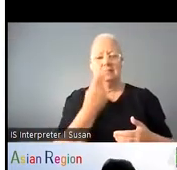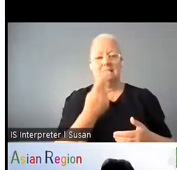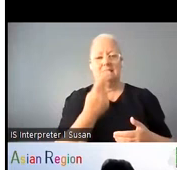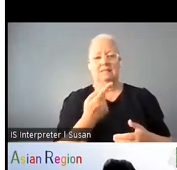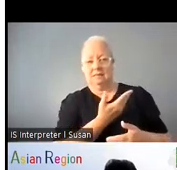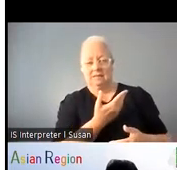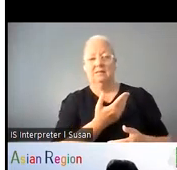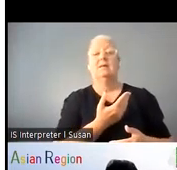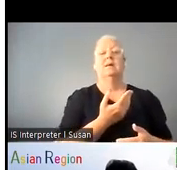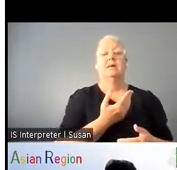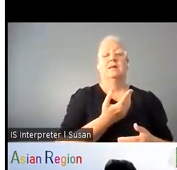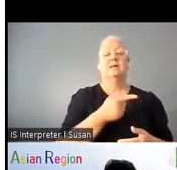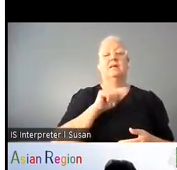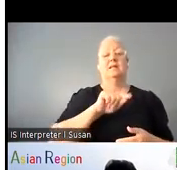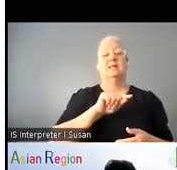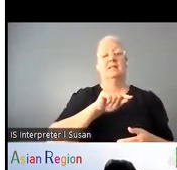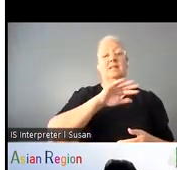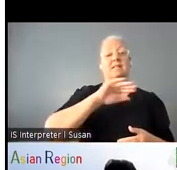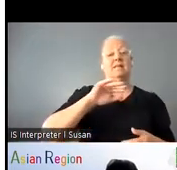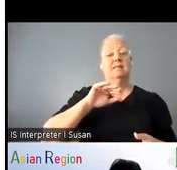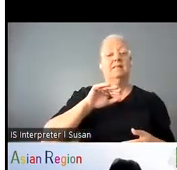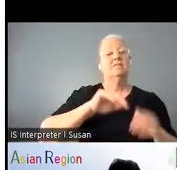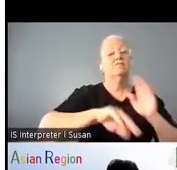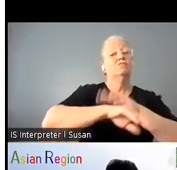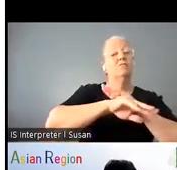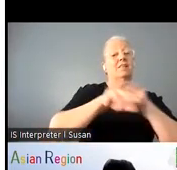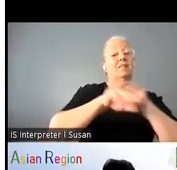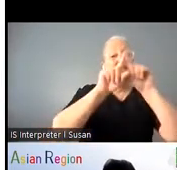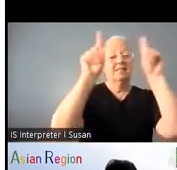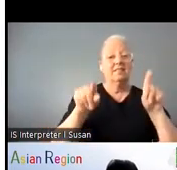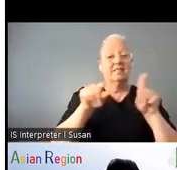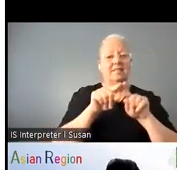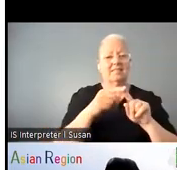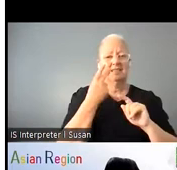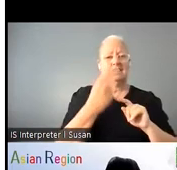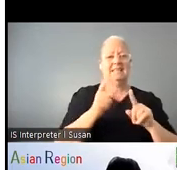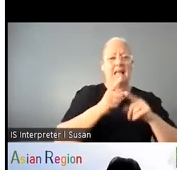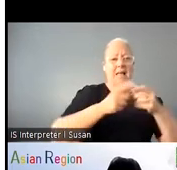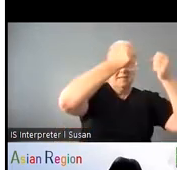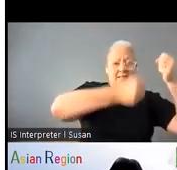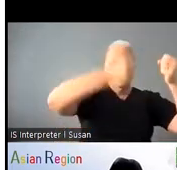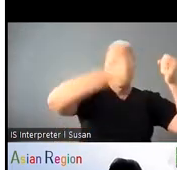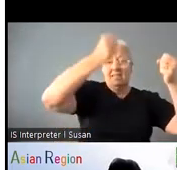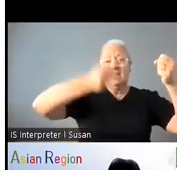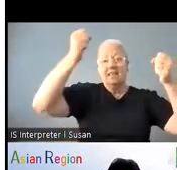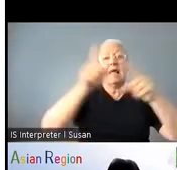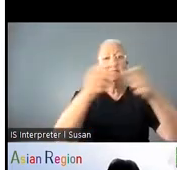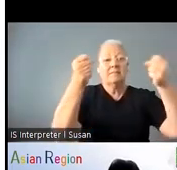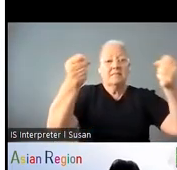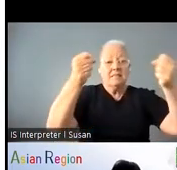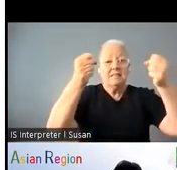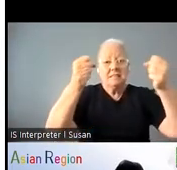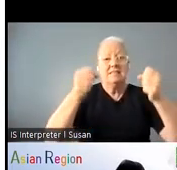right, it is felt more like a prison and a cage, to be honest, rather than a social